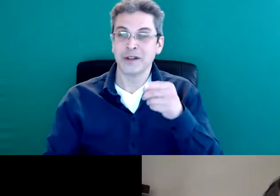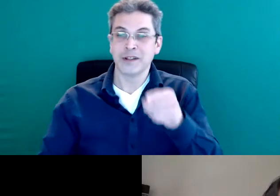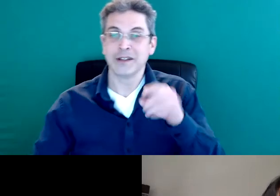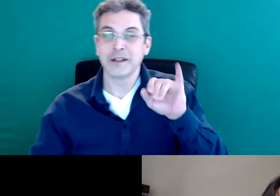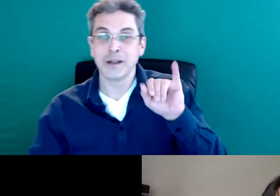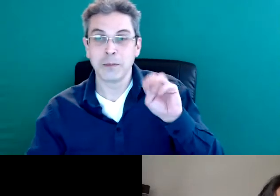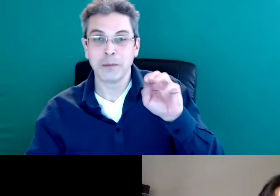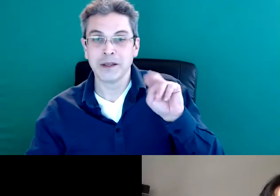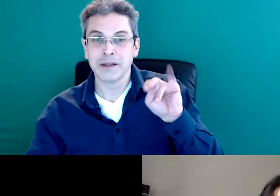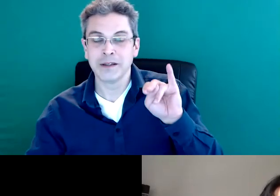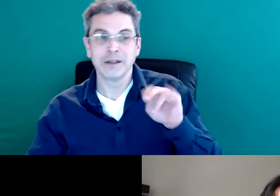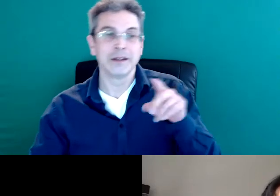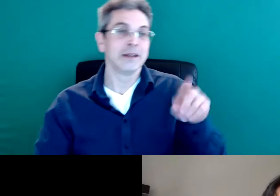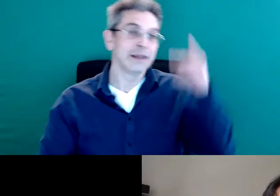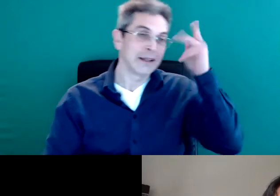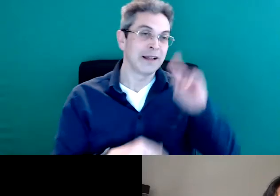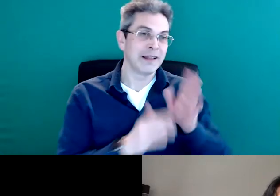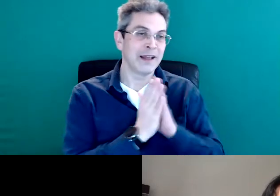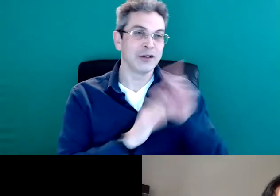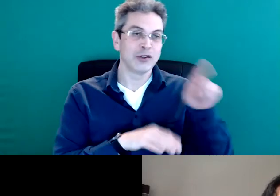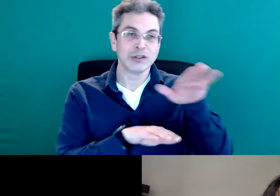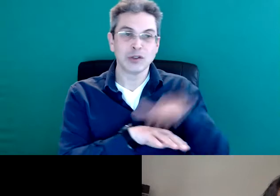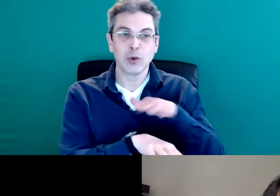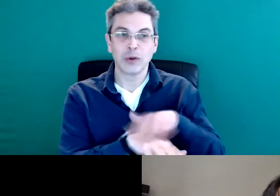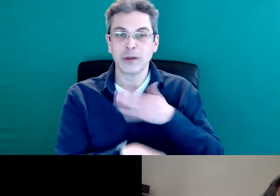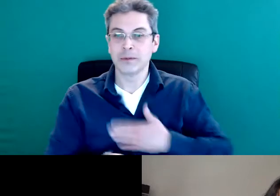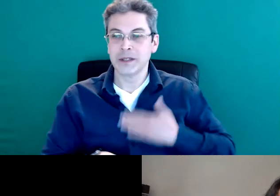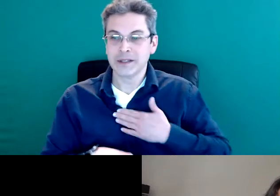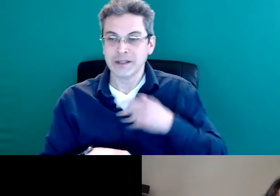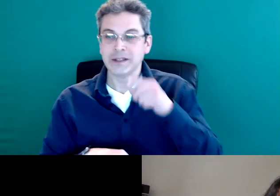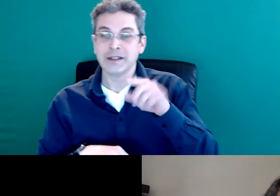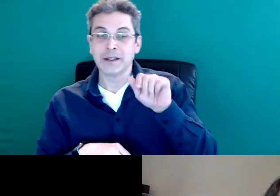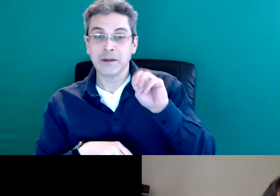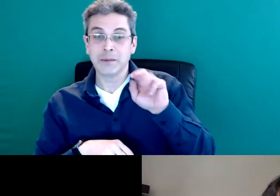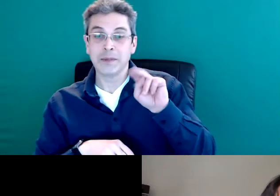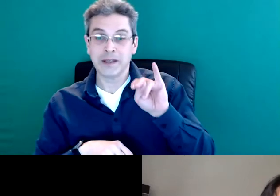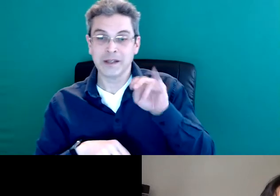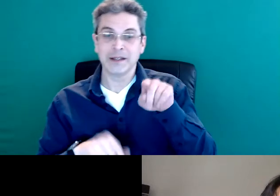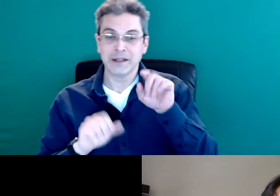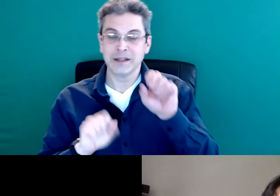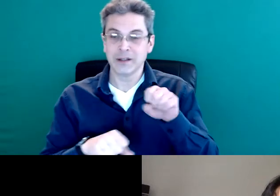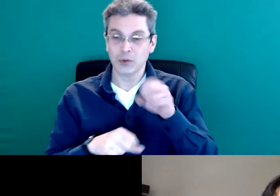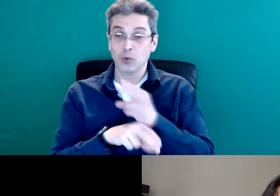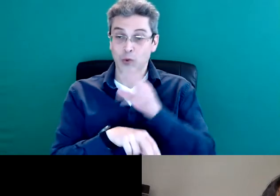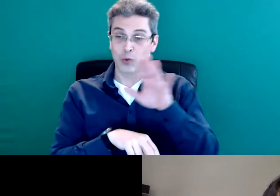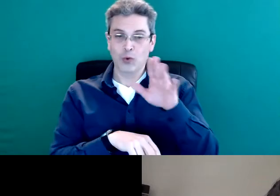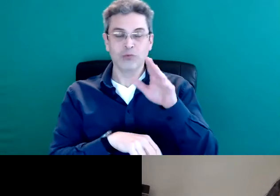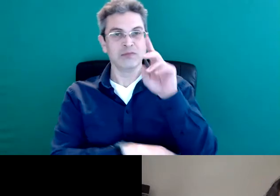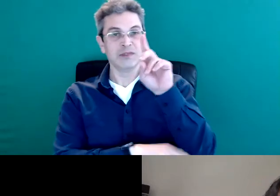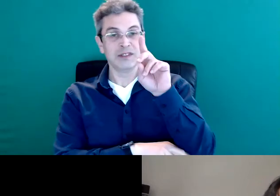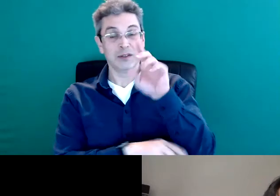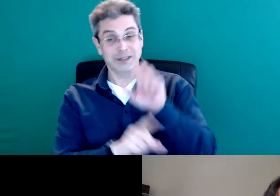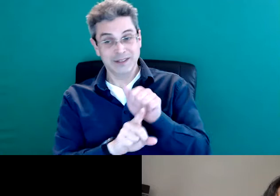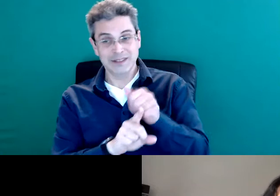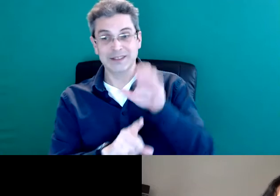Imani often writes and uses her platform to speak from the perspectives of a disabled Black woman. In the last few years, she has created over a dozen